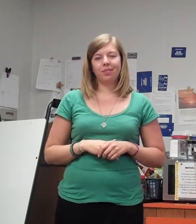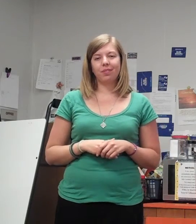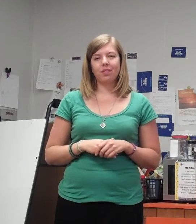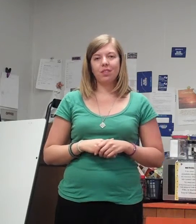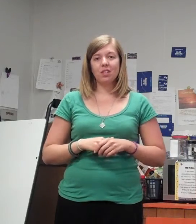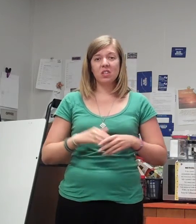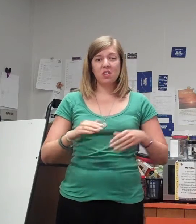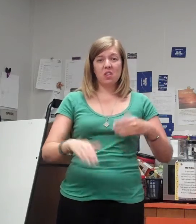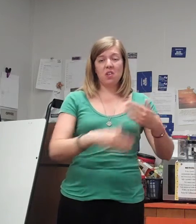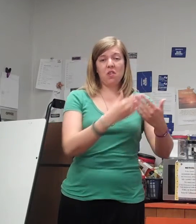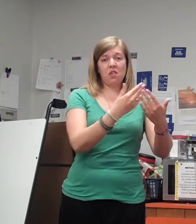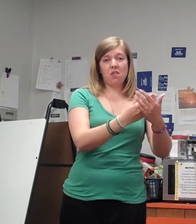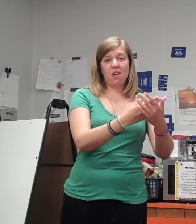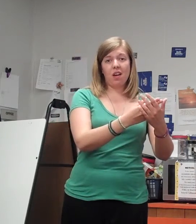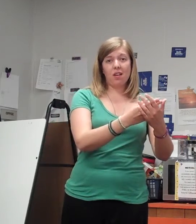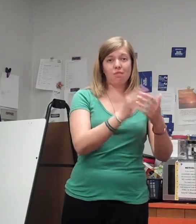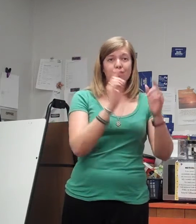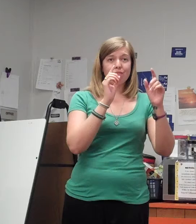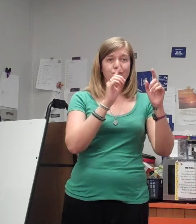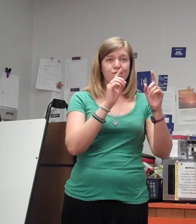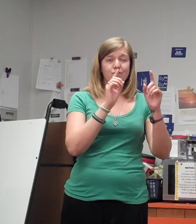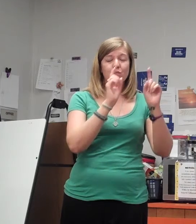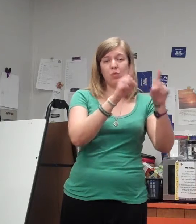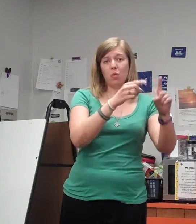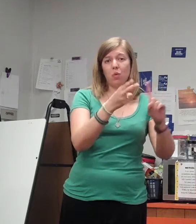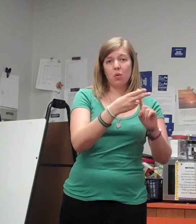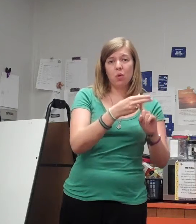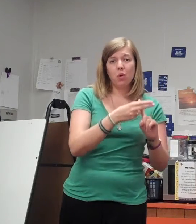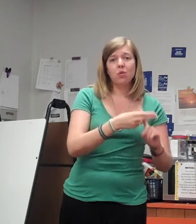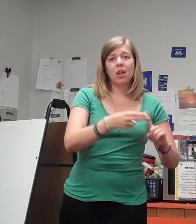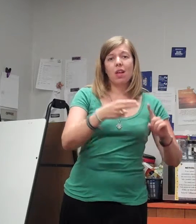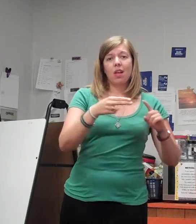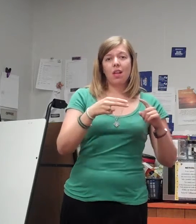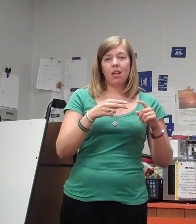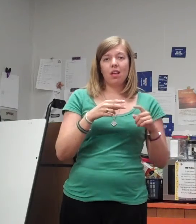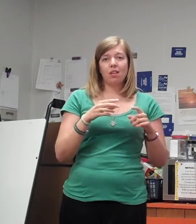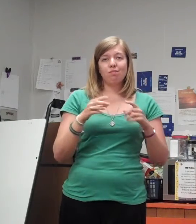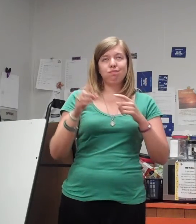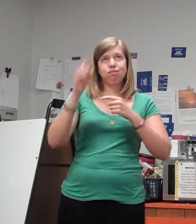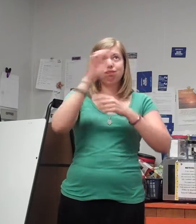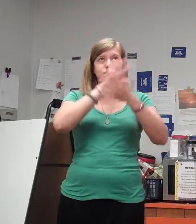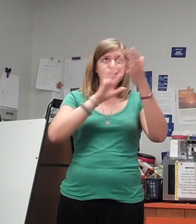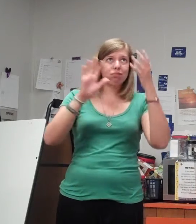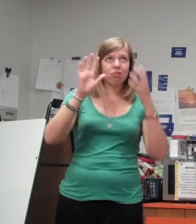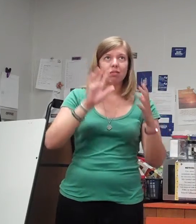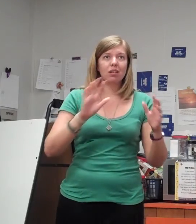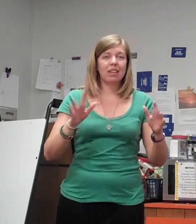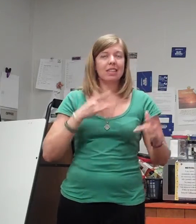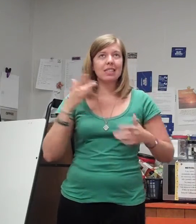of you're spinning out of control. You're very excited. Everything there is totally